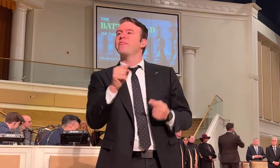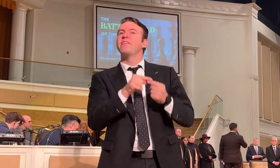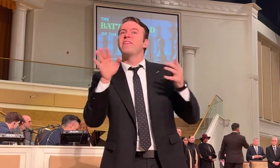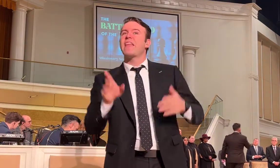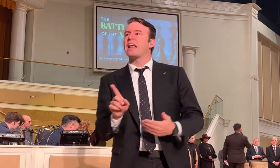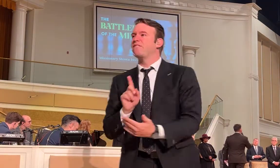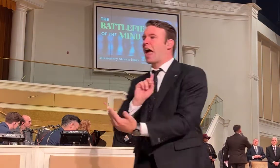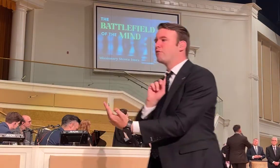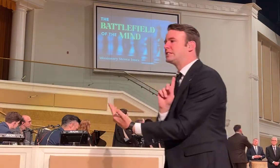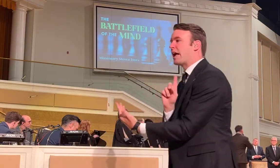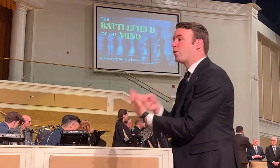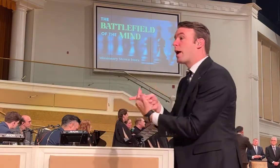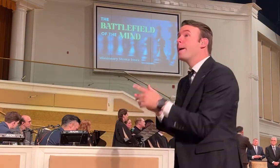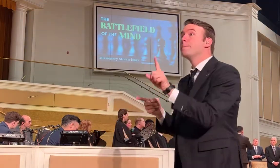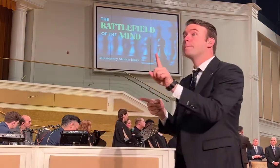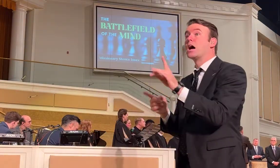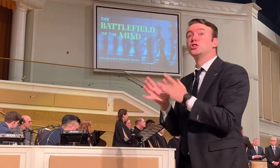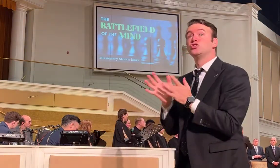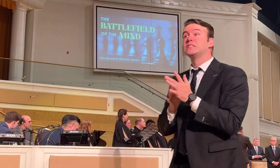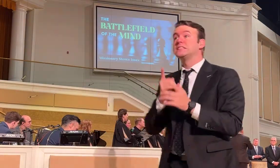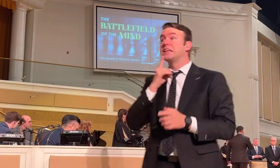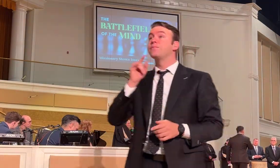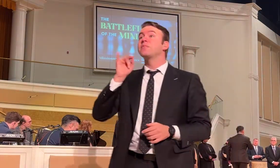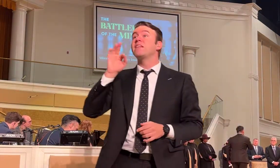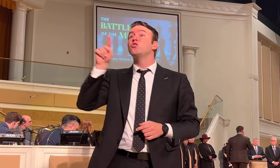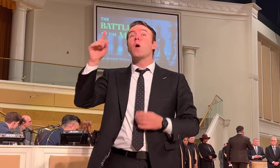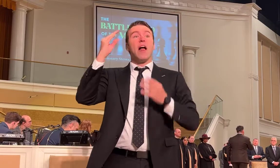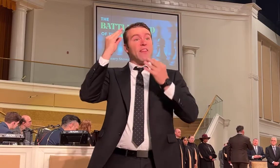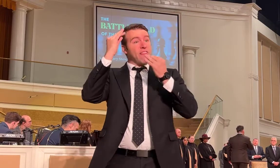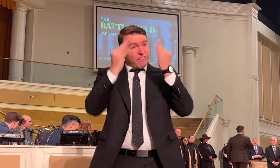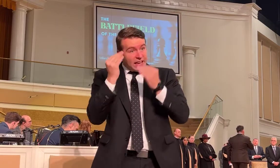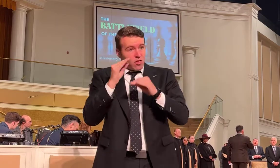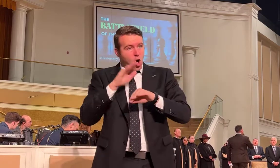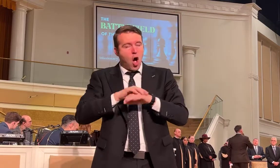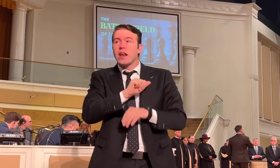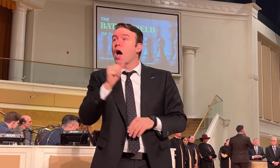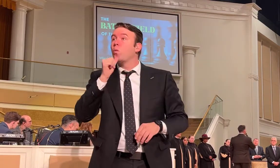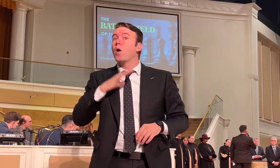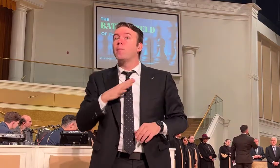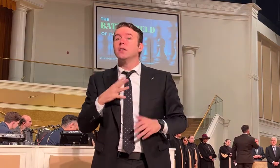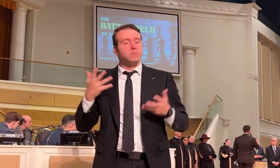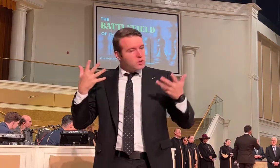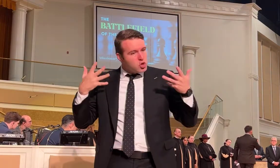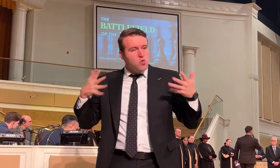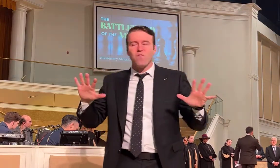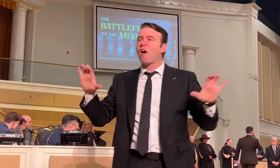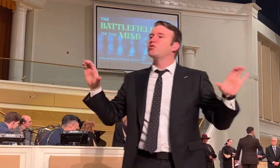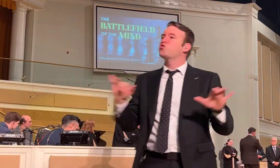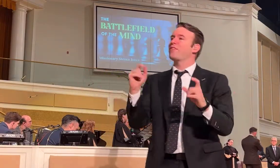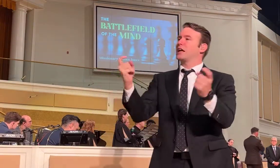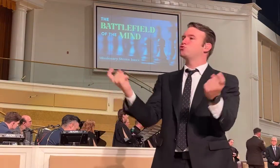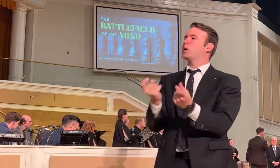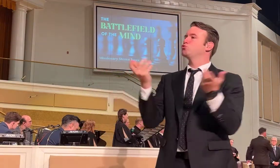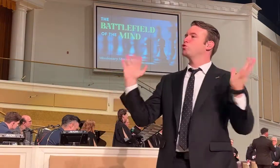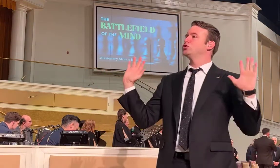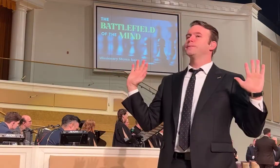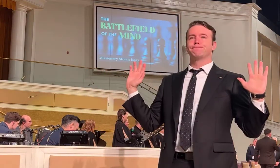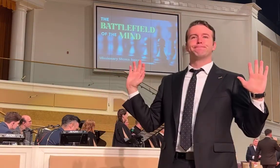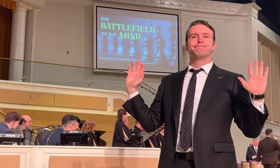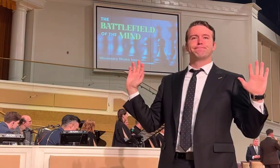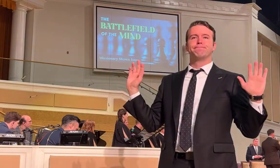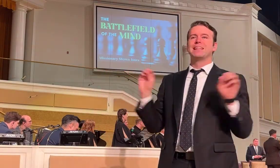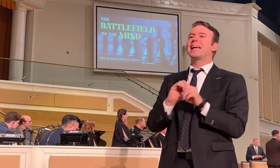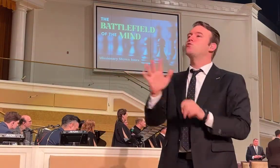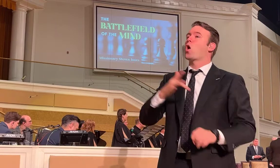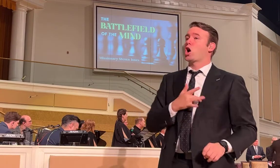But Jesus said, if you think it upon a woman, you've already committed the transgression